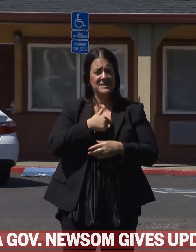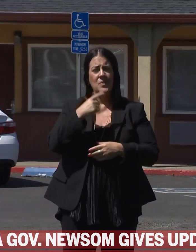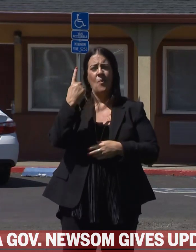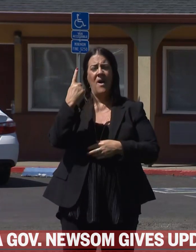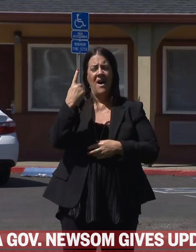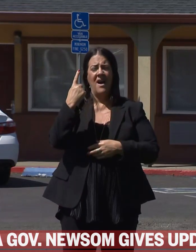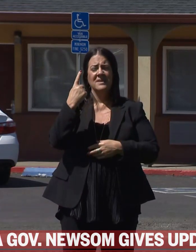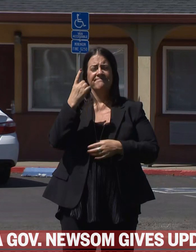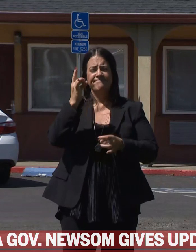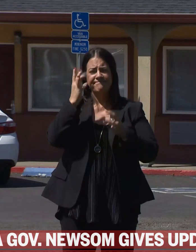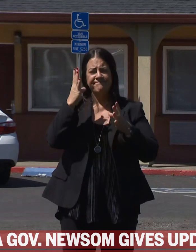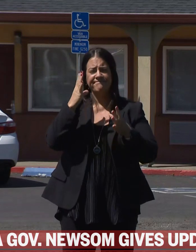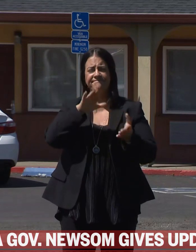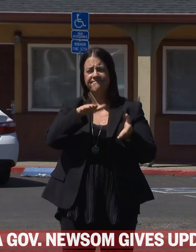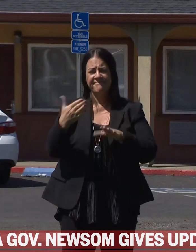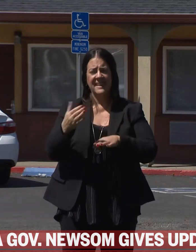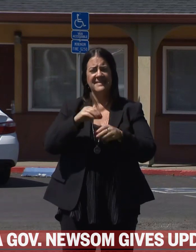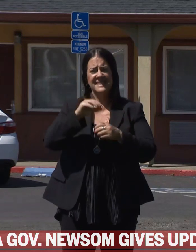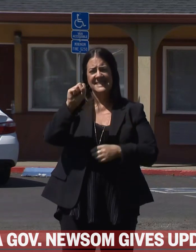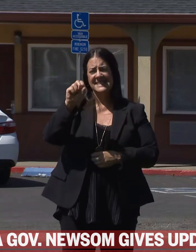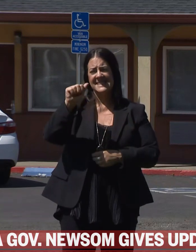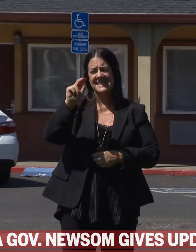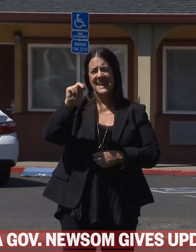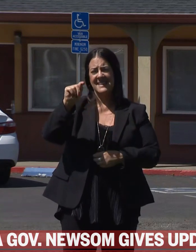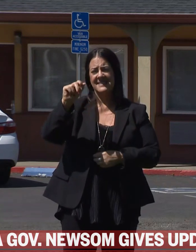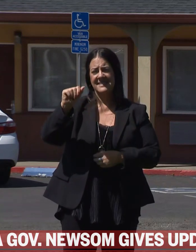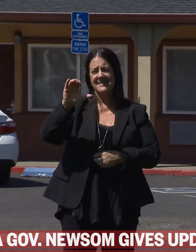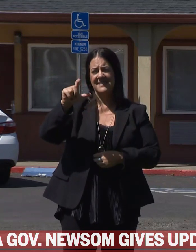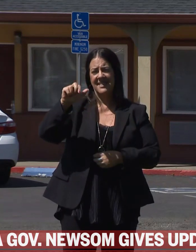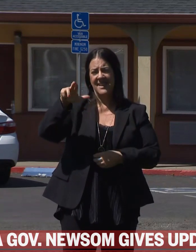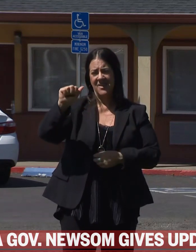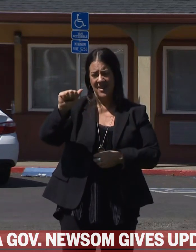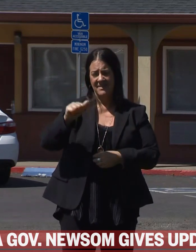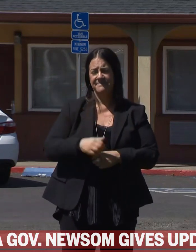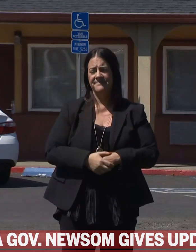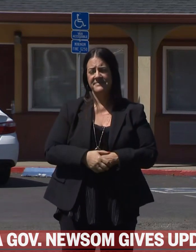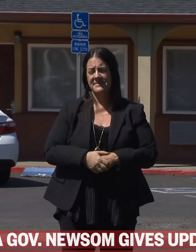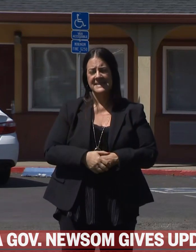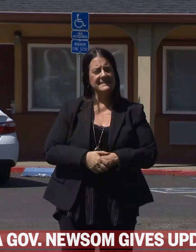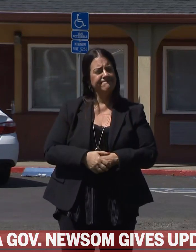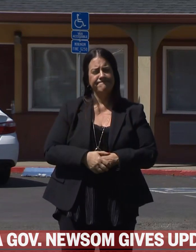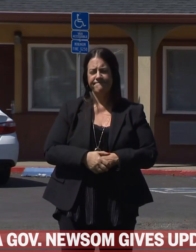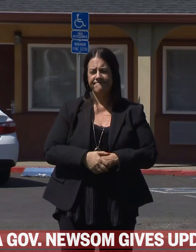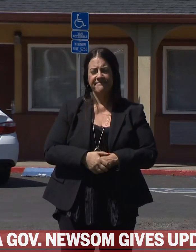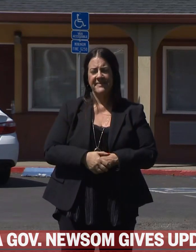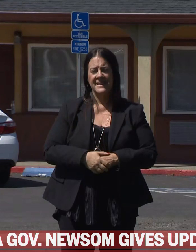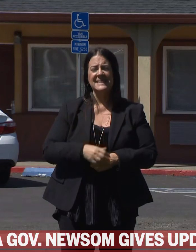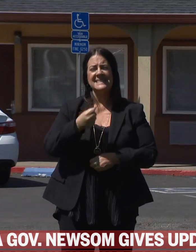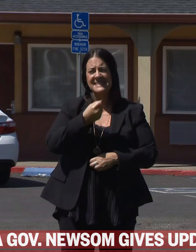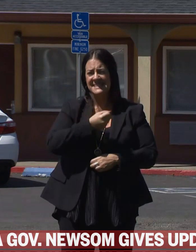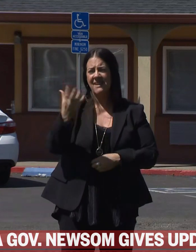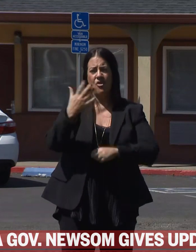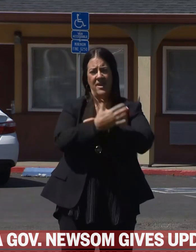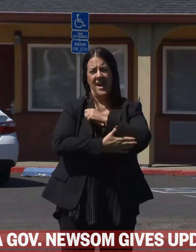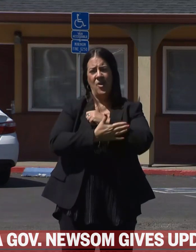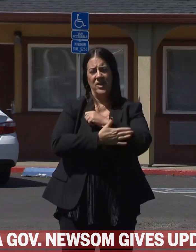Clara, and we had a number of counties in the last days that have